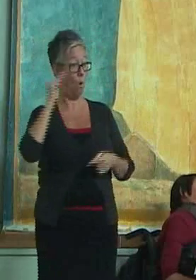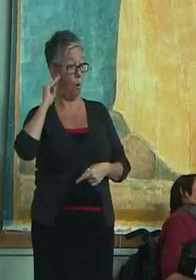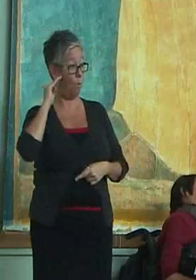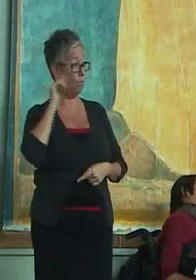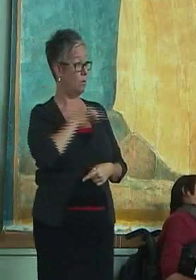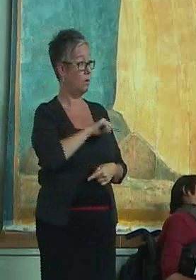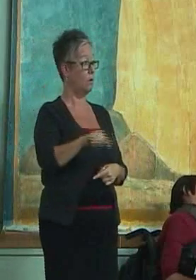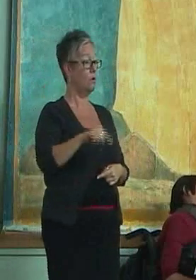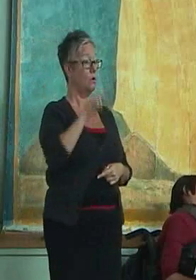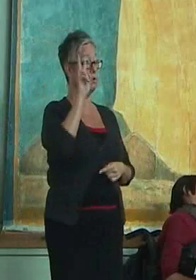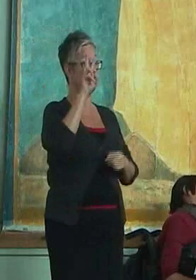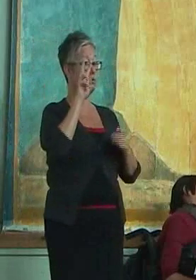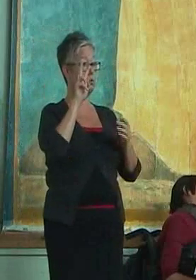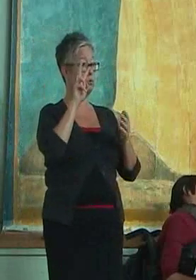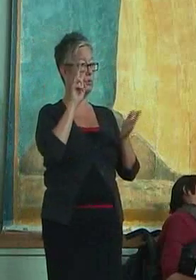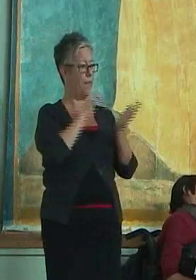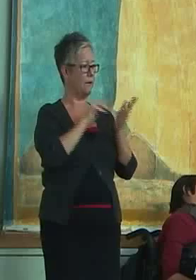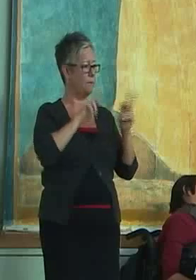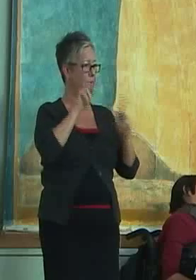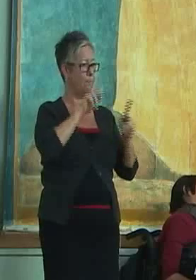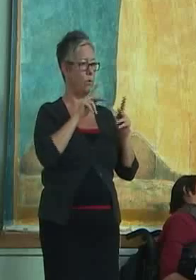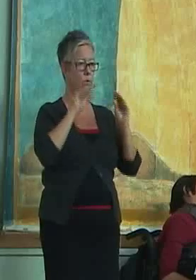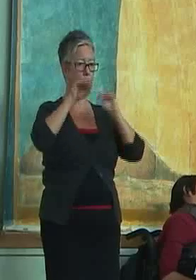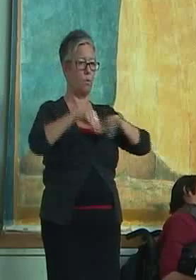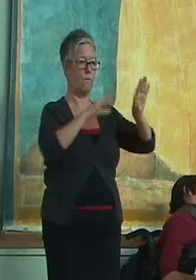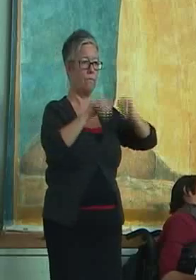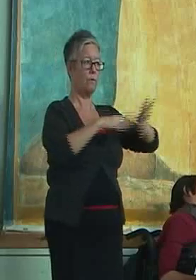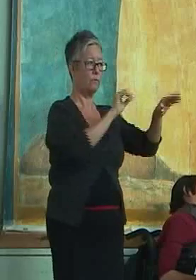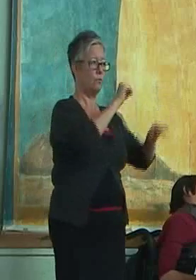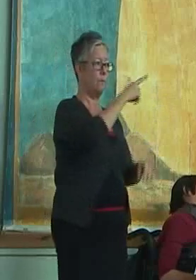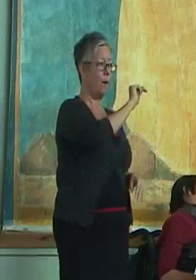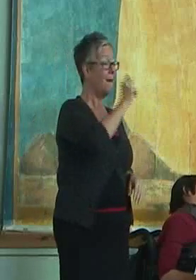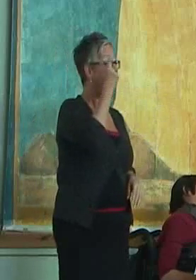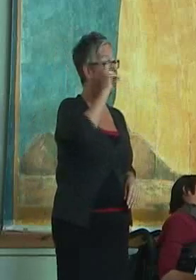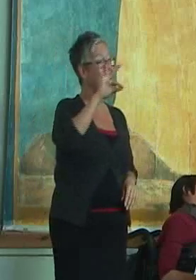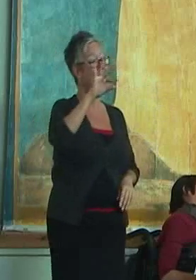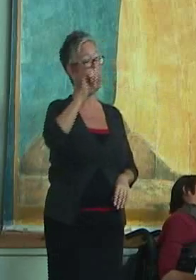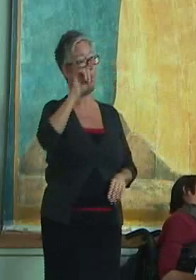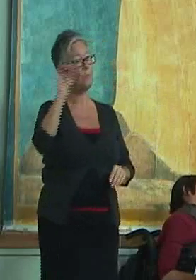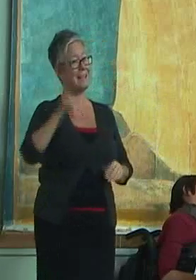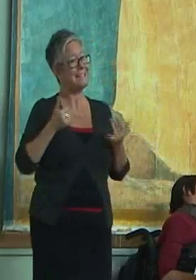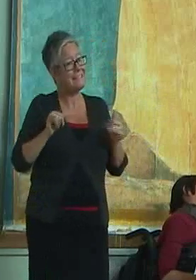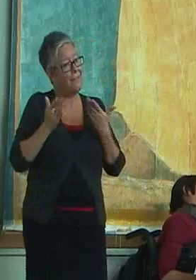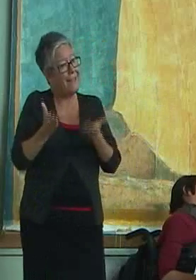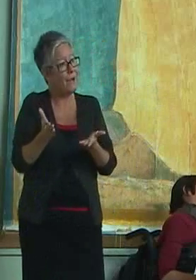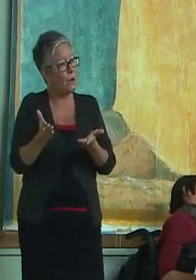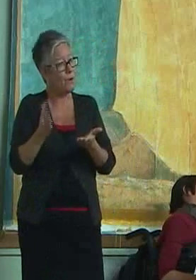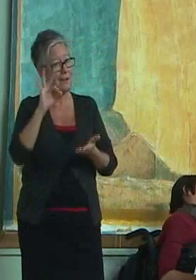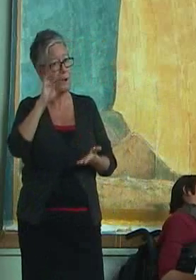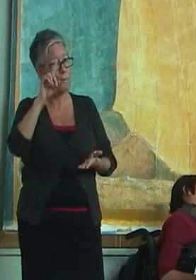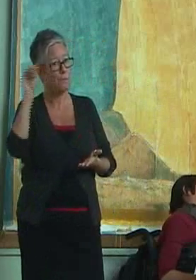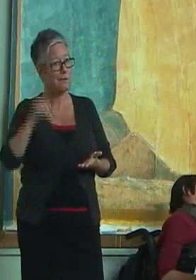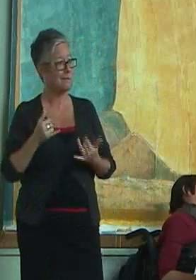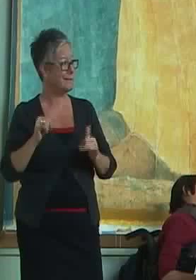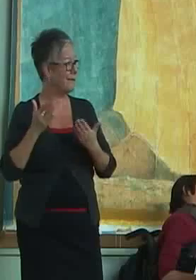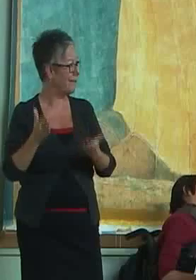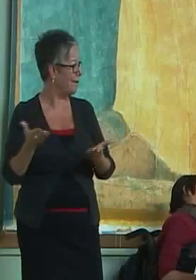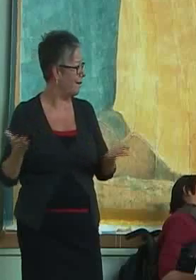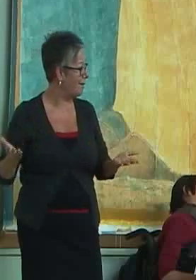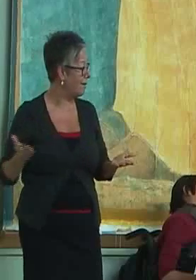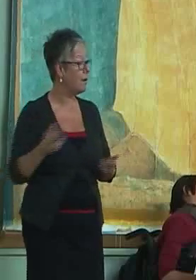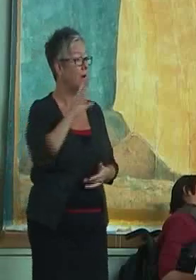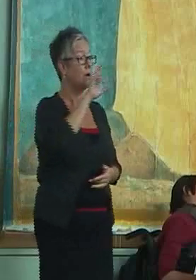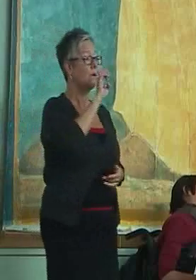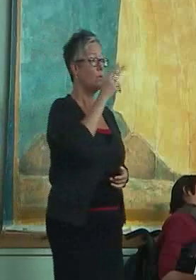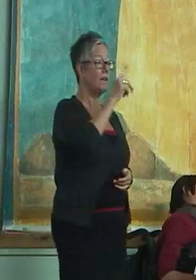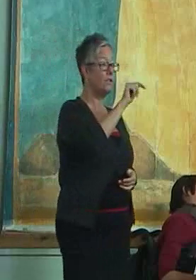taking 2,800 people off the street, of which 91% stay off the street. If you like us doing what we did in Regent Park, we're